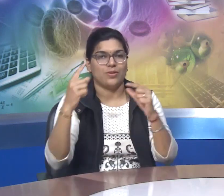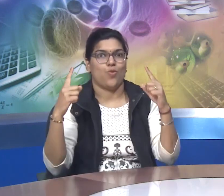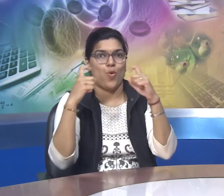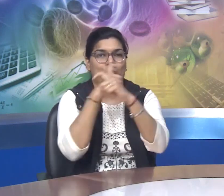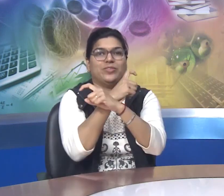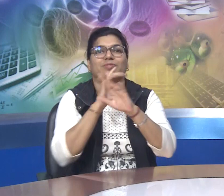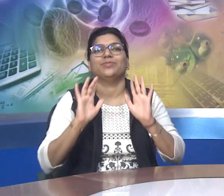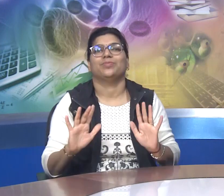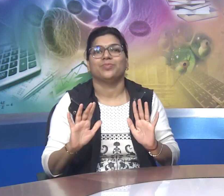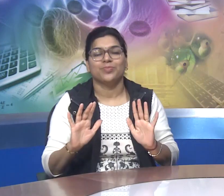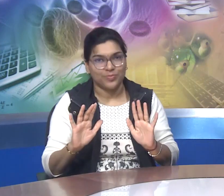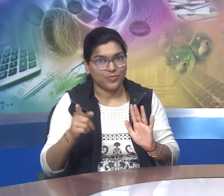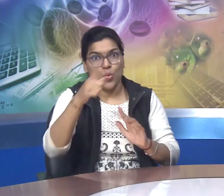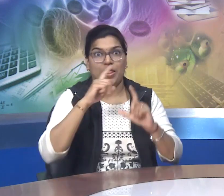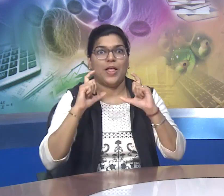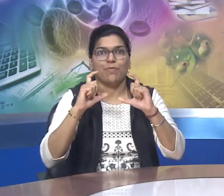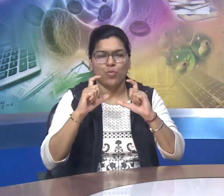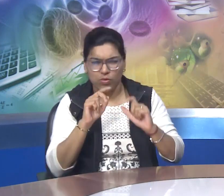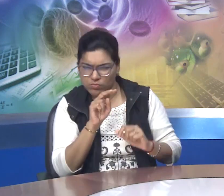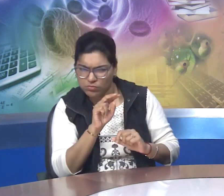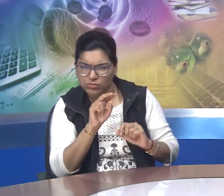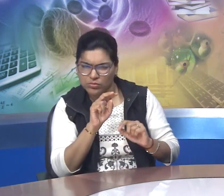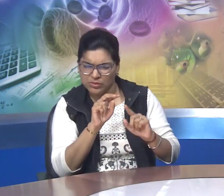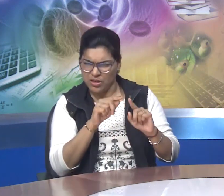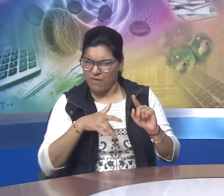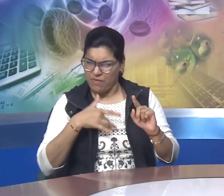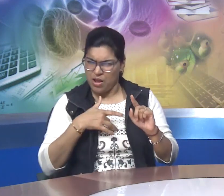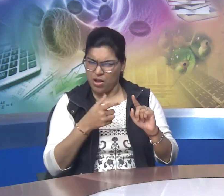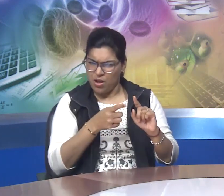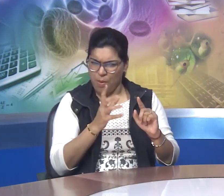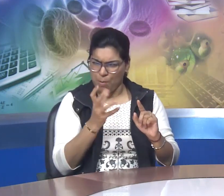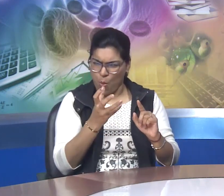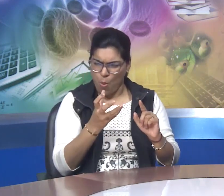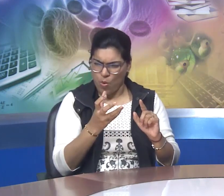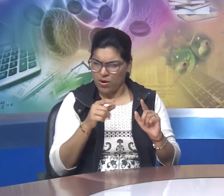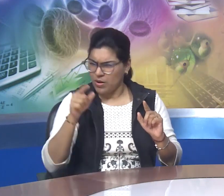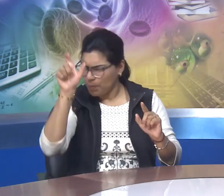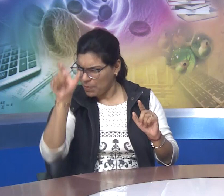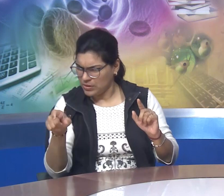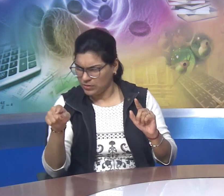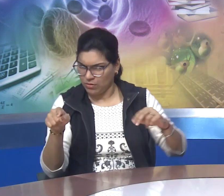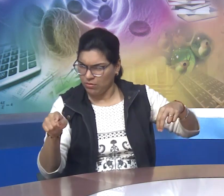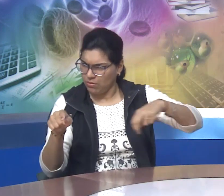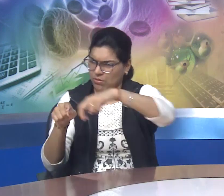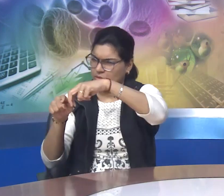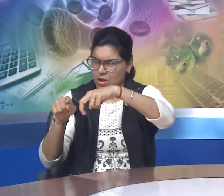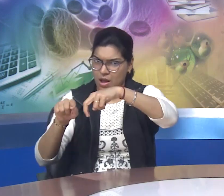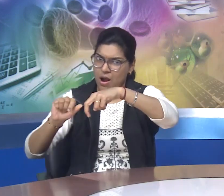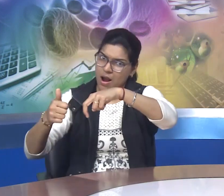part is different in active voice and in passive voice. The meaning of the